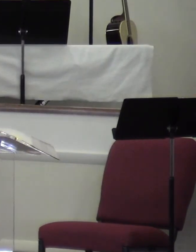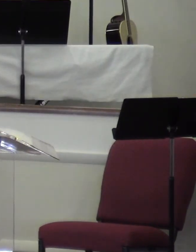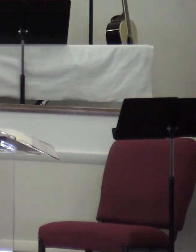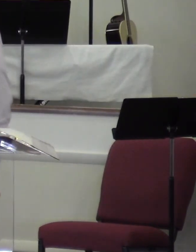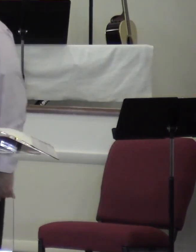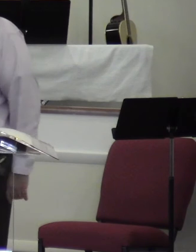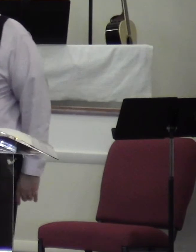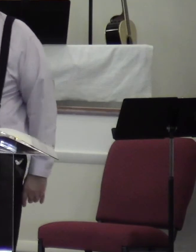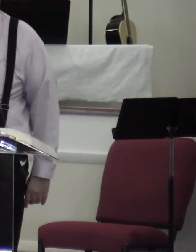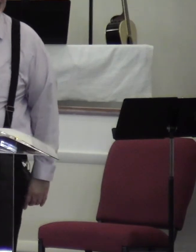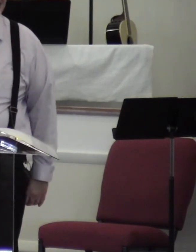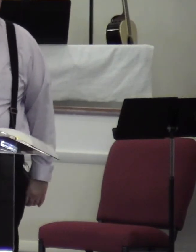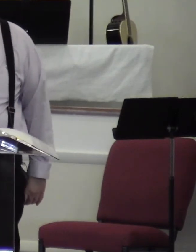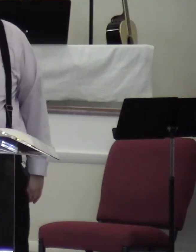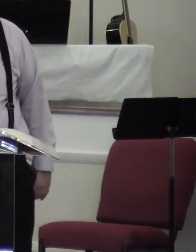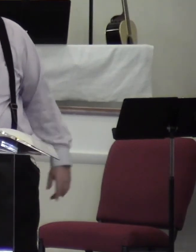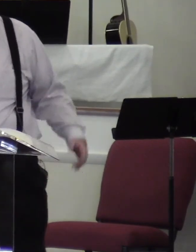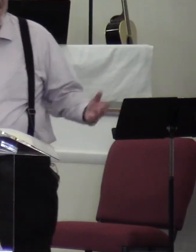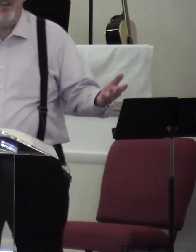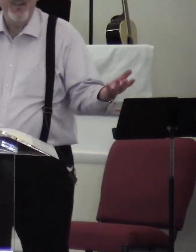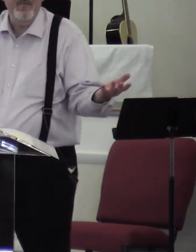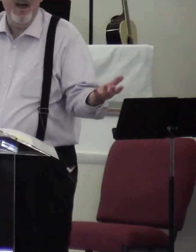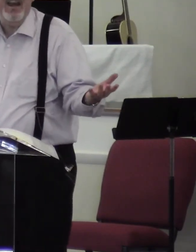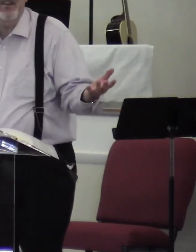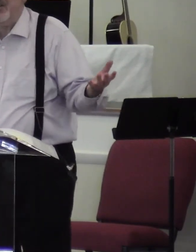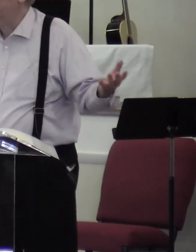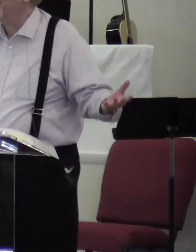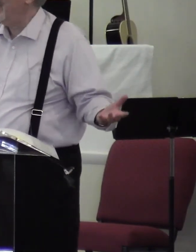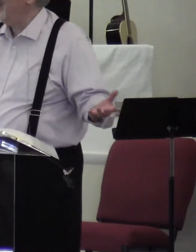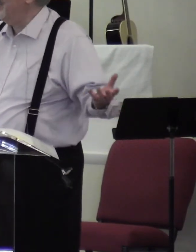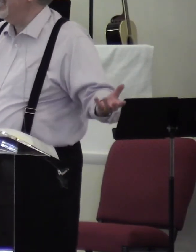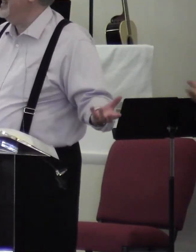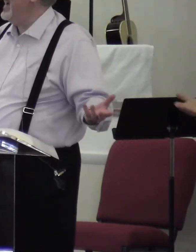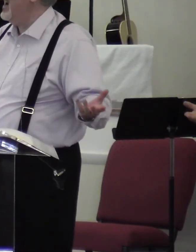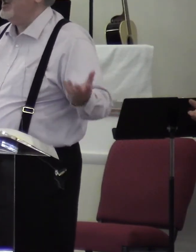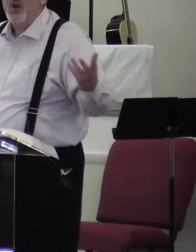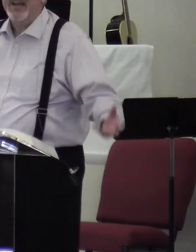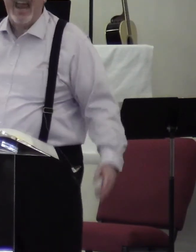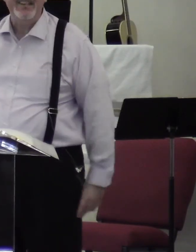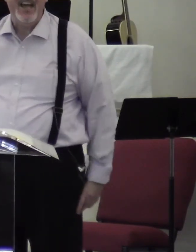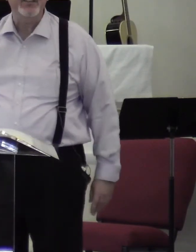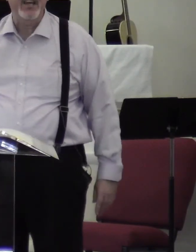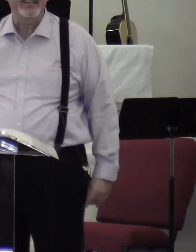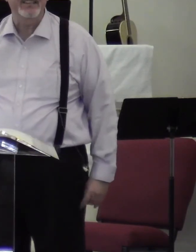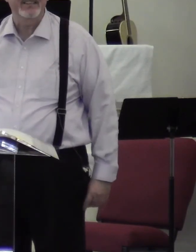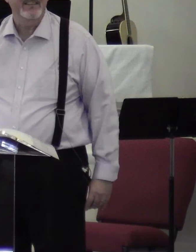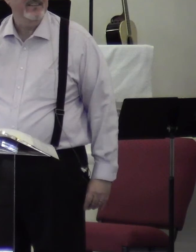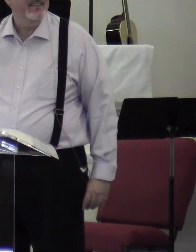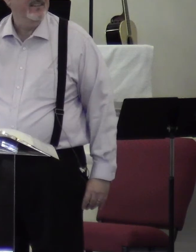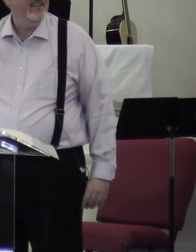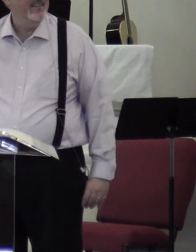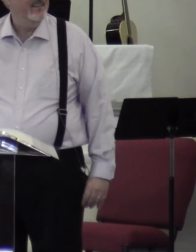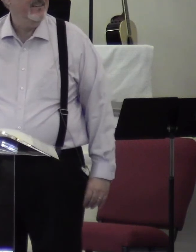didn't give you the bank account number either. So there's that money just for you sitting there and you can't touch it.